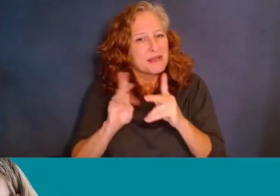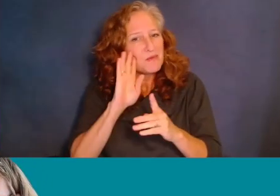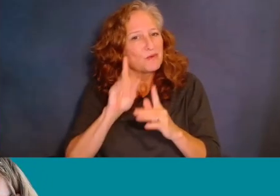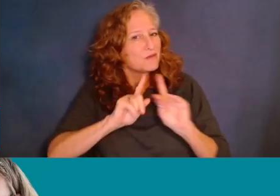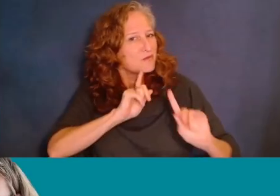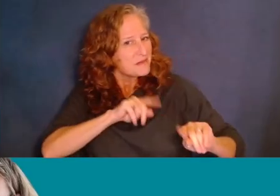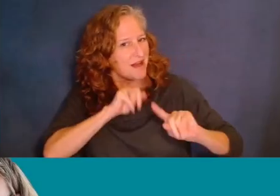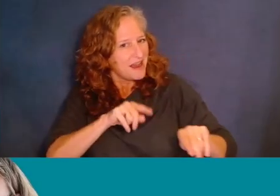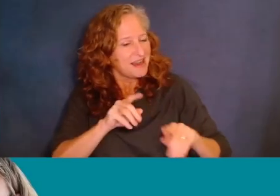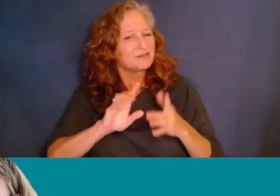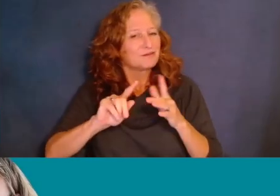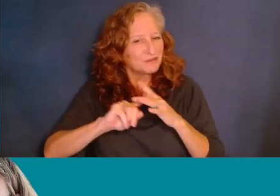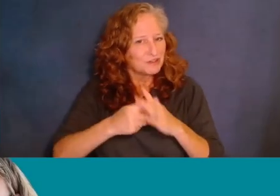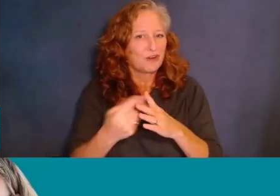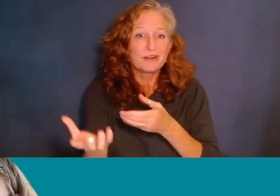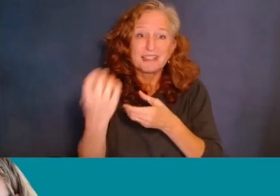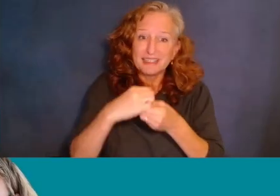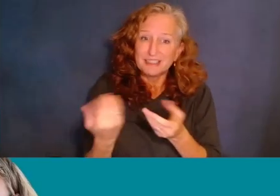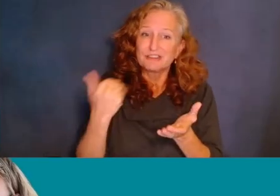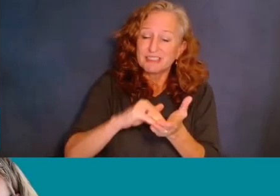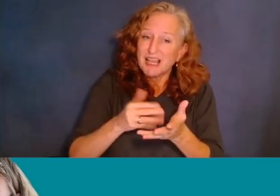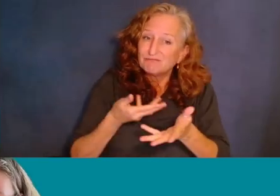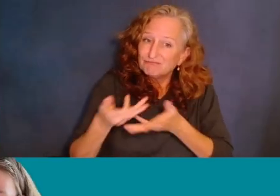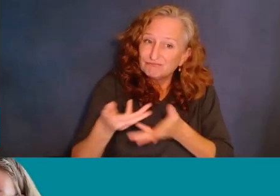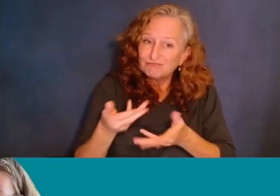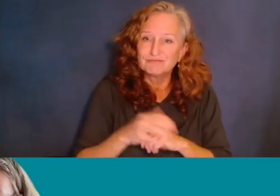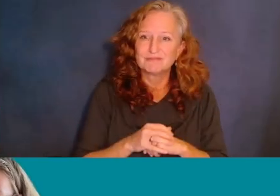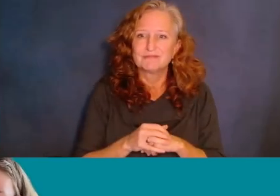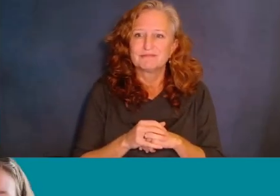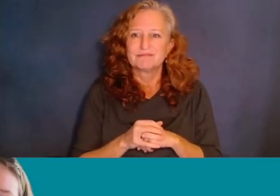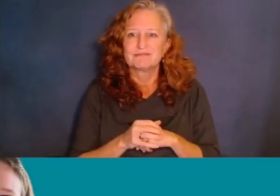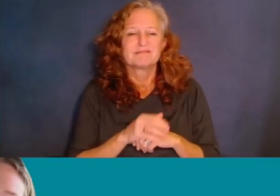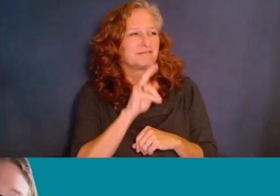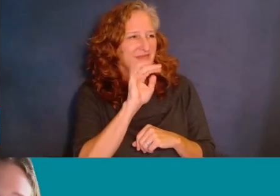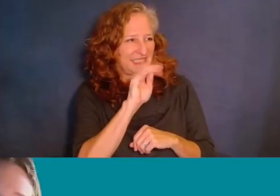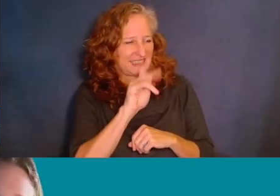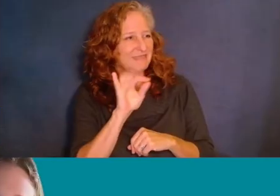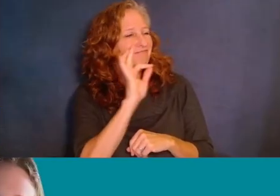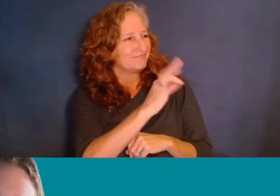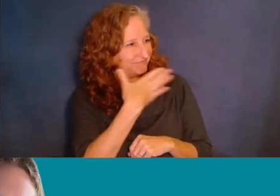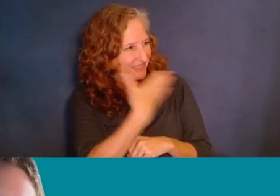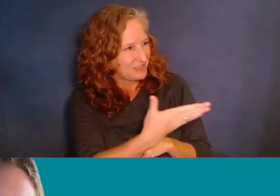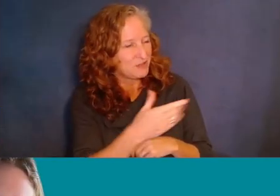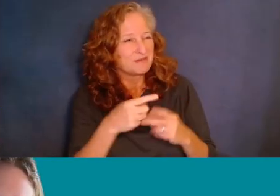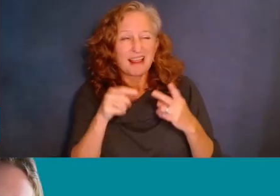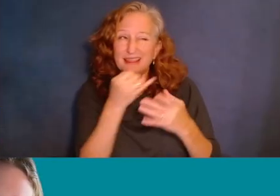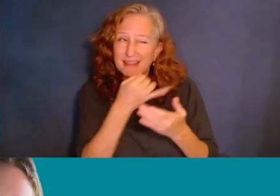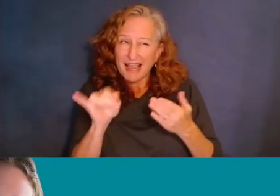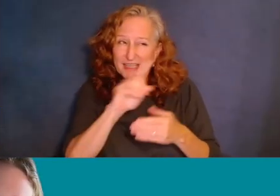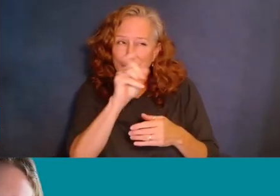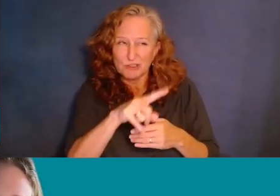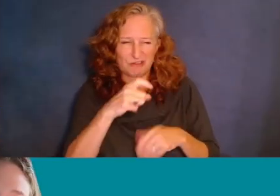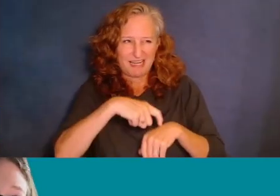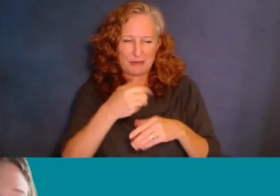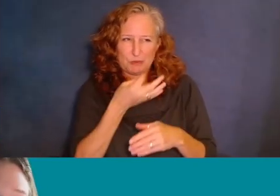Yeah, okay. One last question, because we are pretty much at the end of time. How do we try to make sure people don't steal our